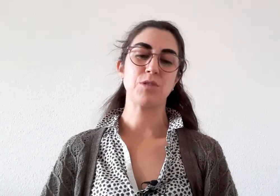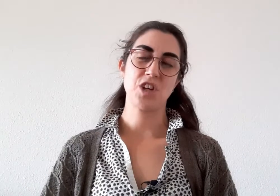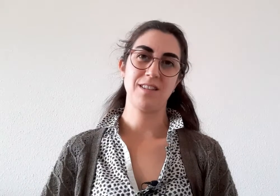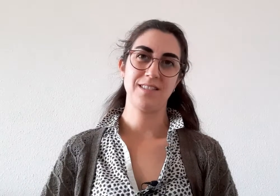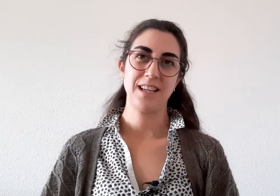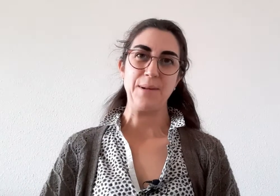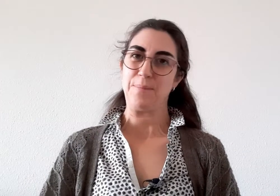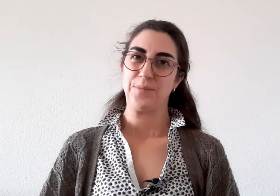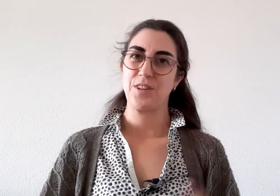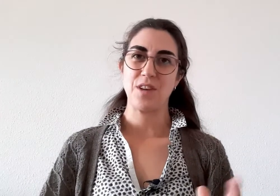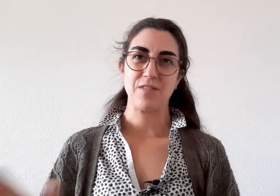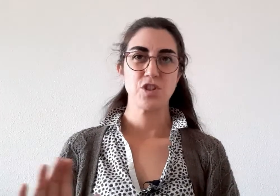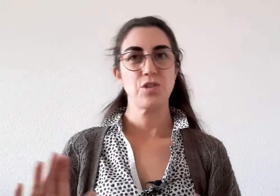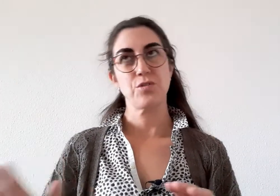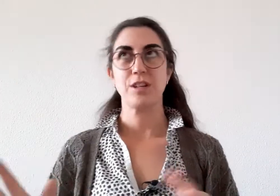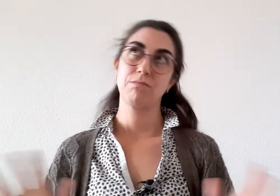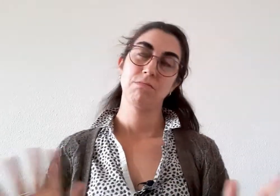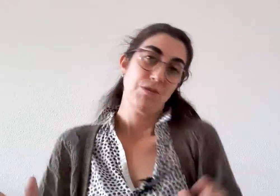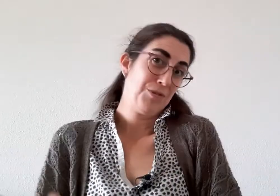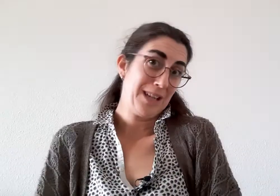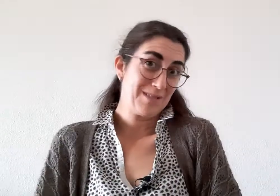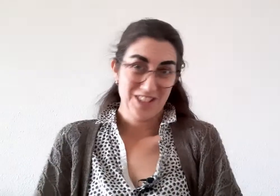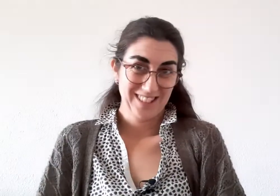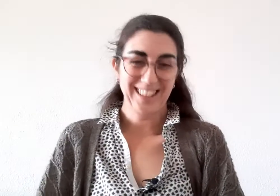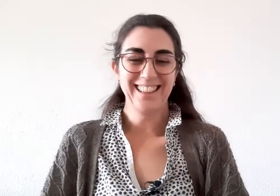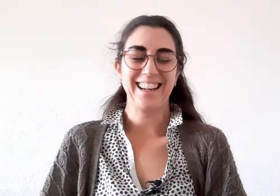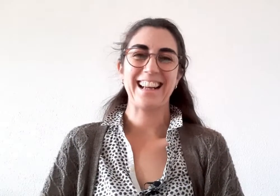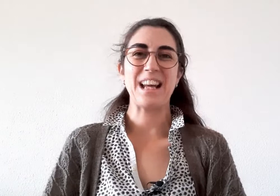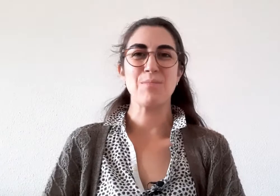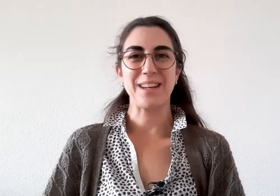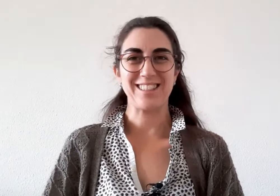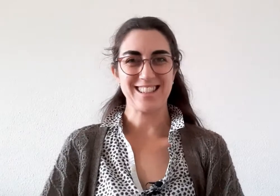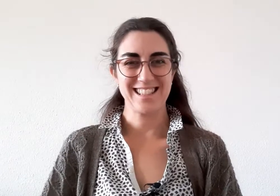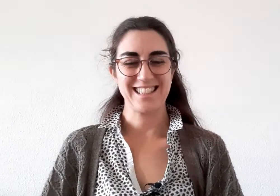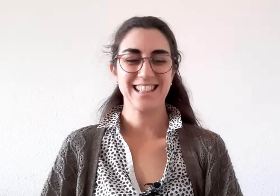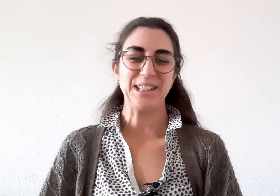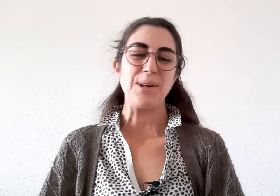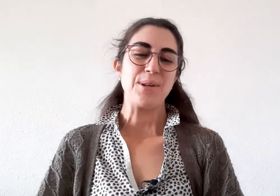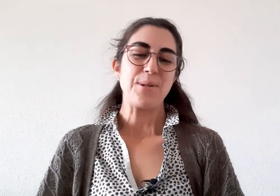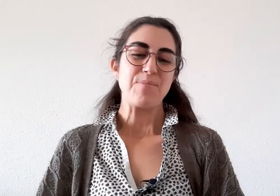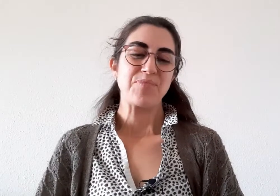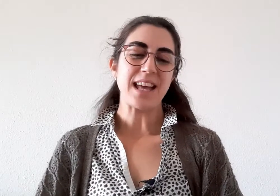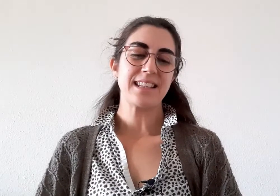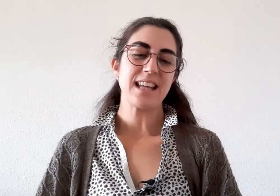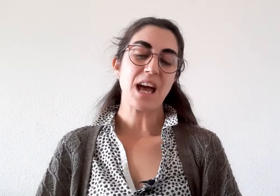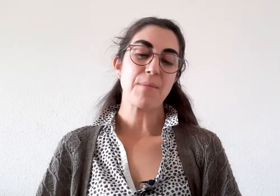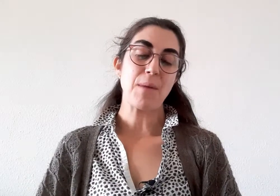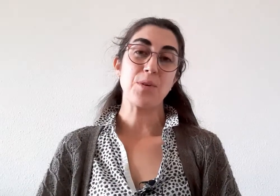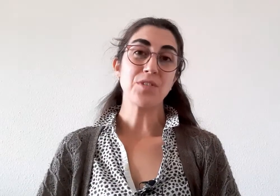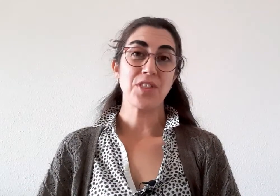child. So if you have 2, 3, or 4 languages, I can help you get started. Then a beautiful